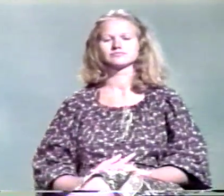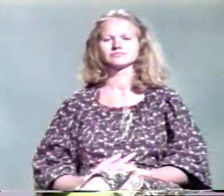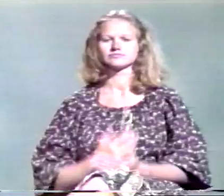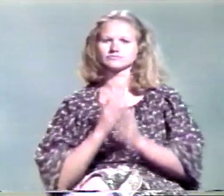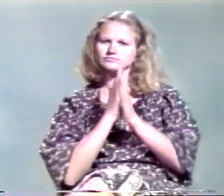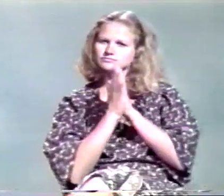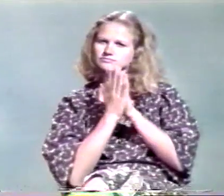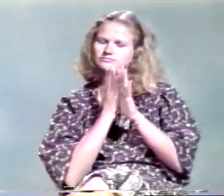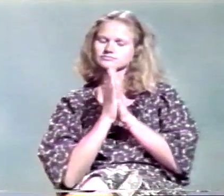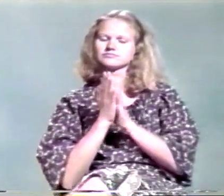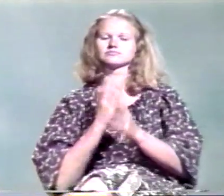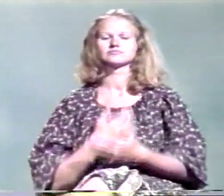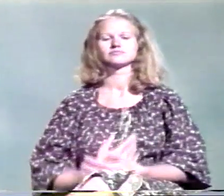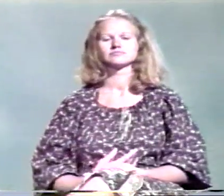Traffic.